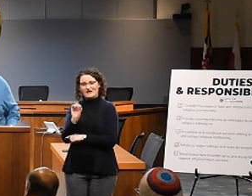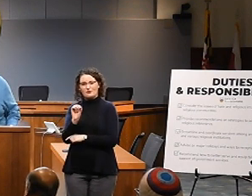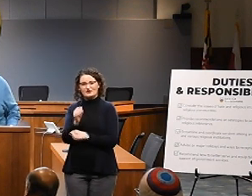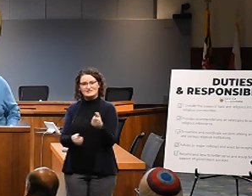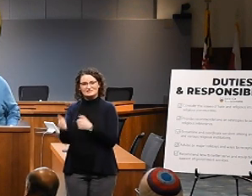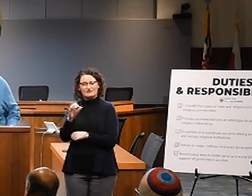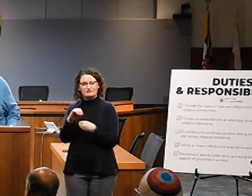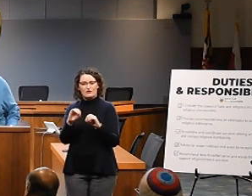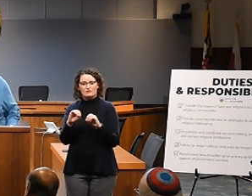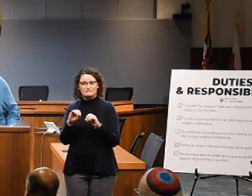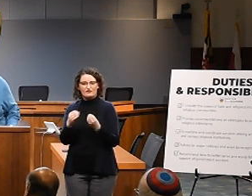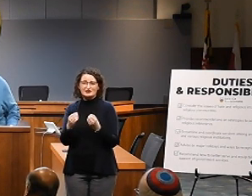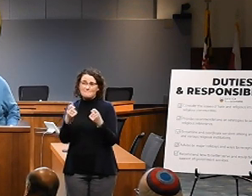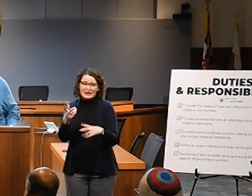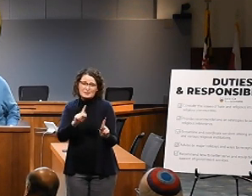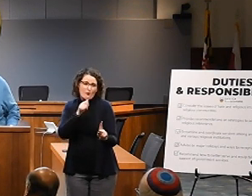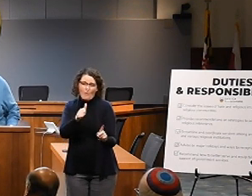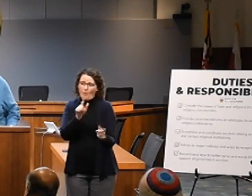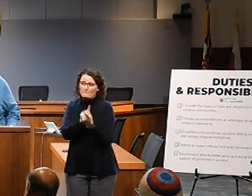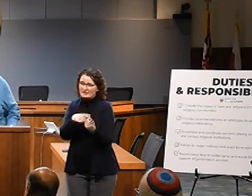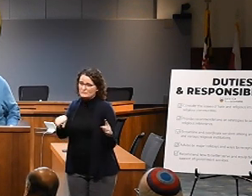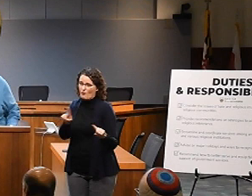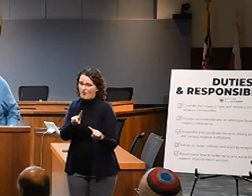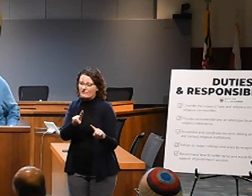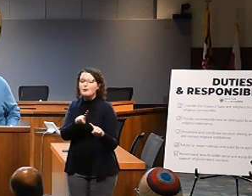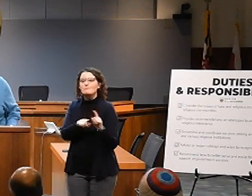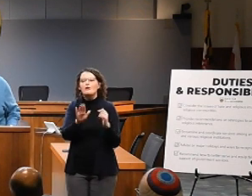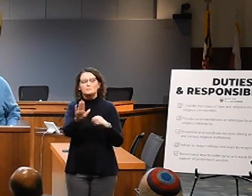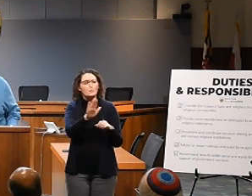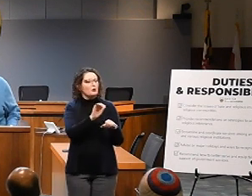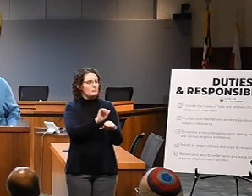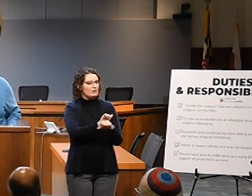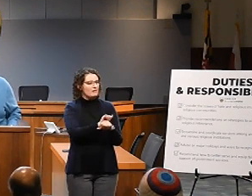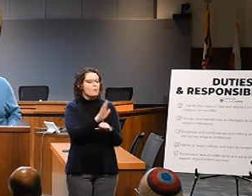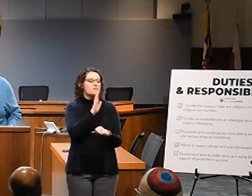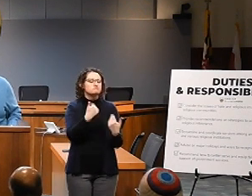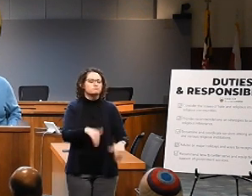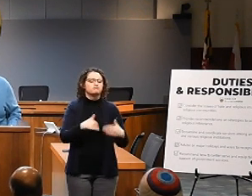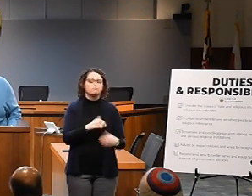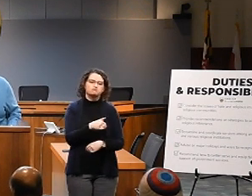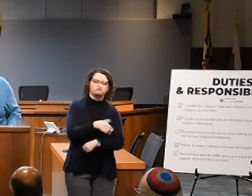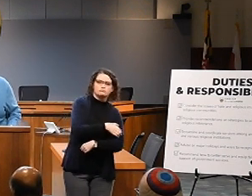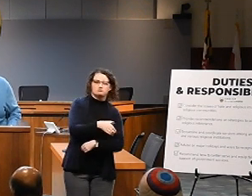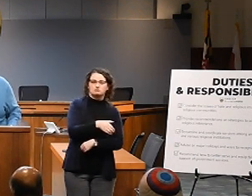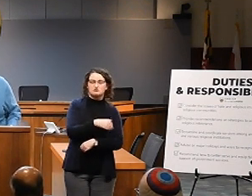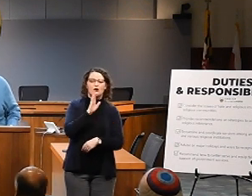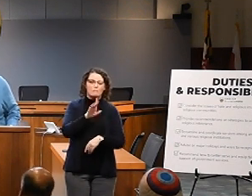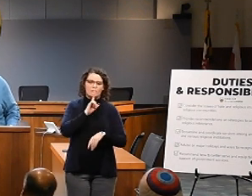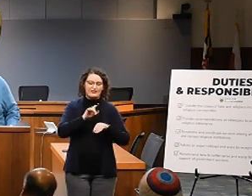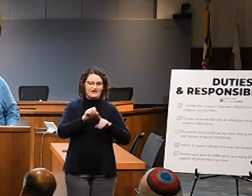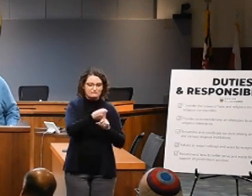or thousands of people who will never meet you, the work that you do will be so salient. It'll affect so many lives. And so I look so forward to